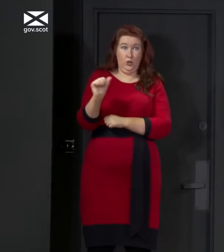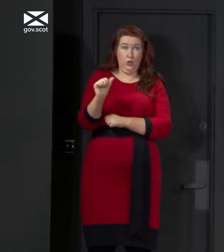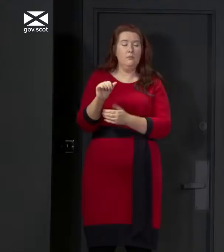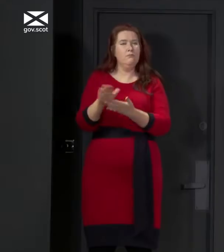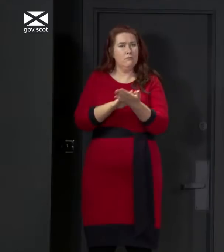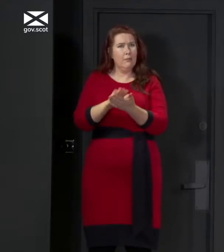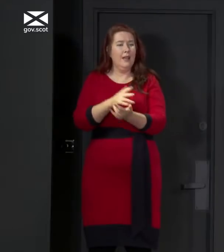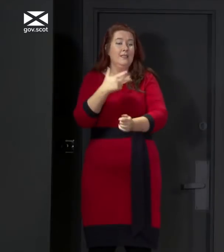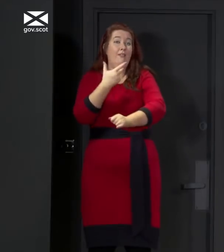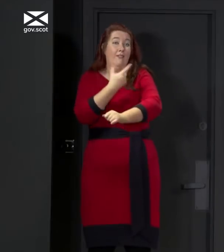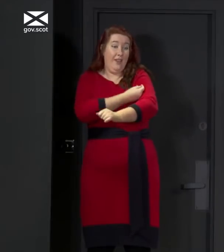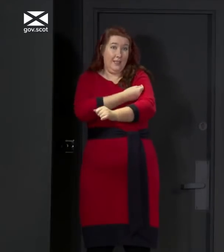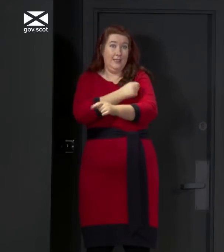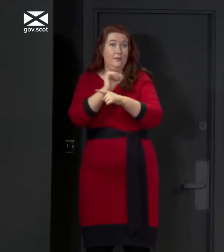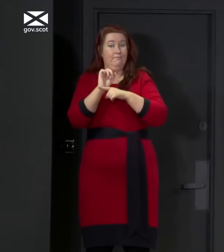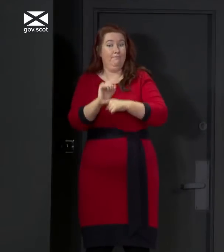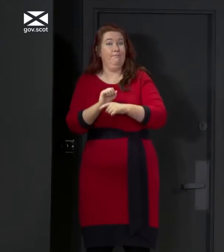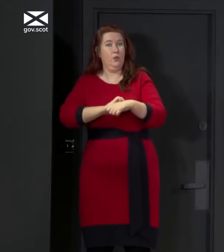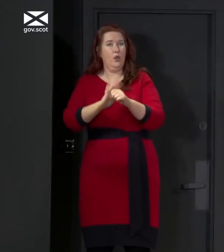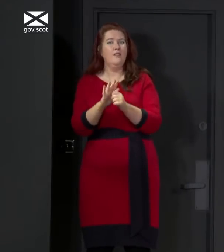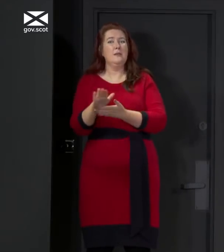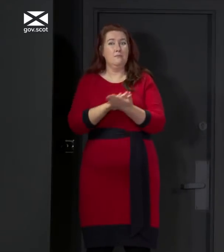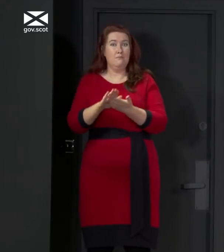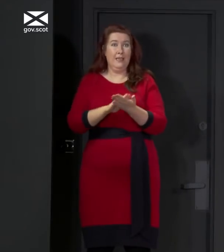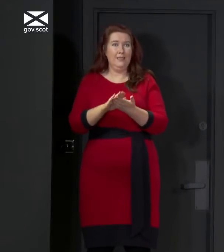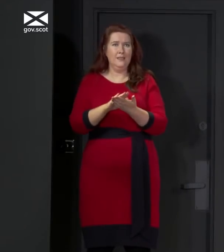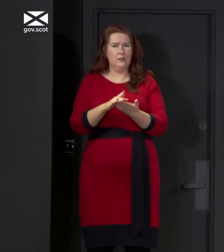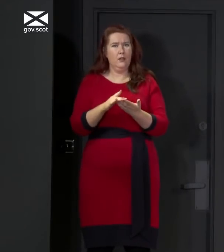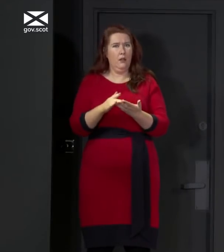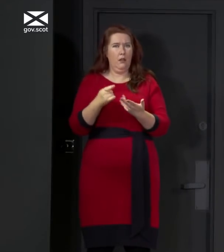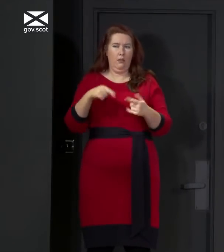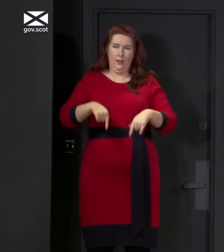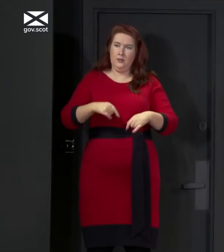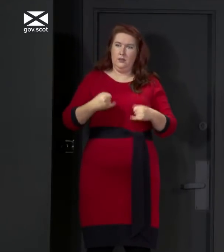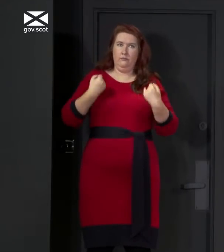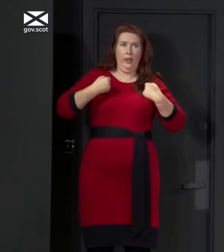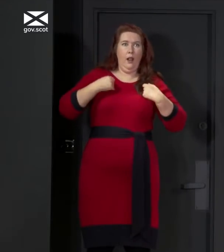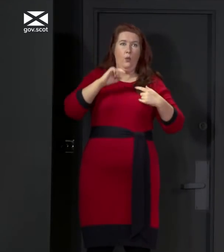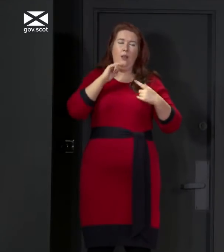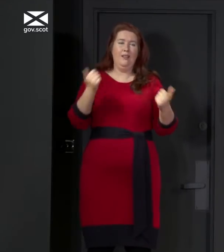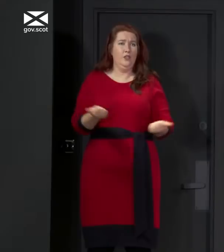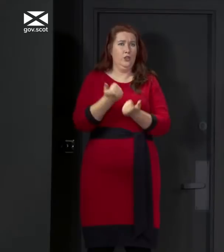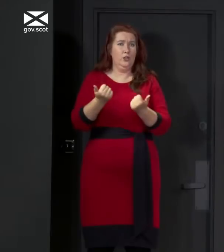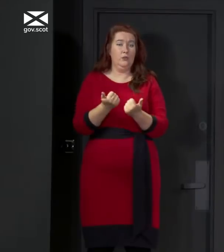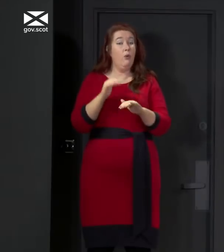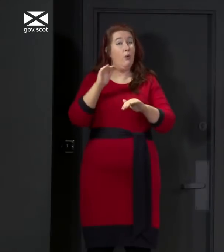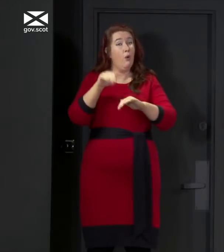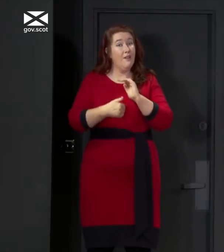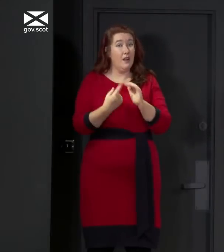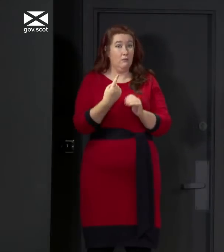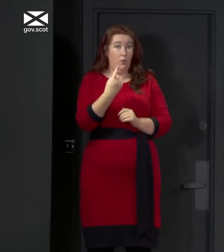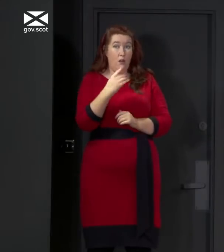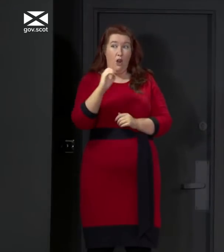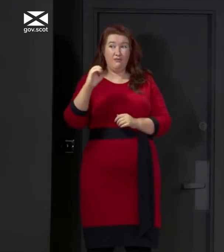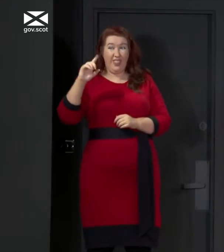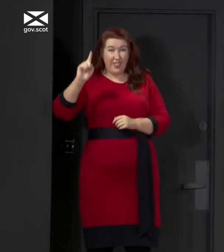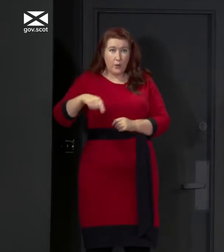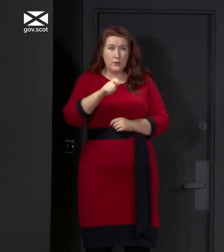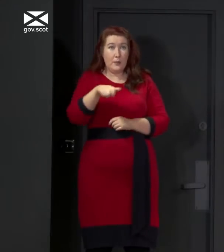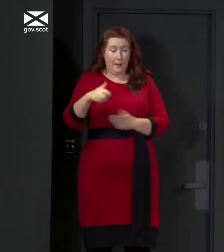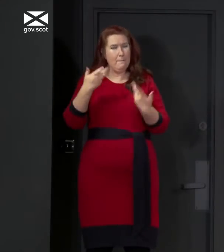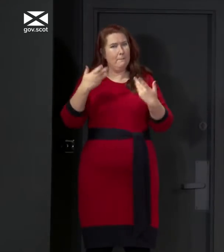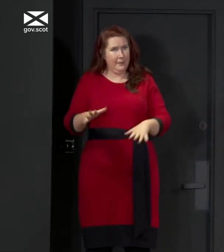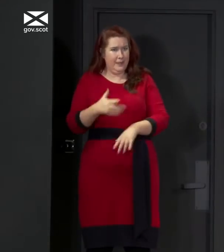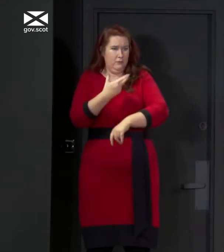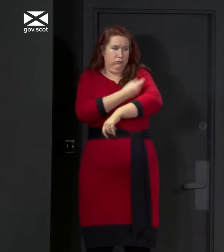does offer the way out of this pandemic. More than 100,000 people in Scotland have already been vaccinated, and as I